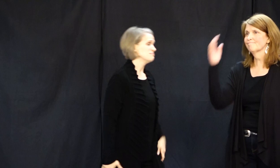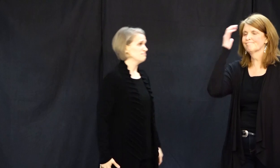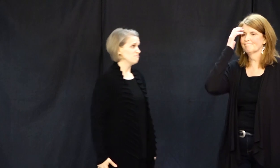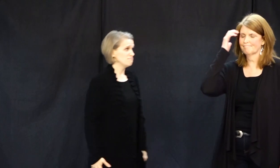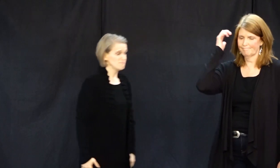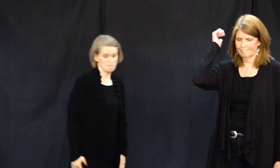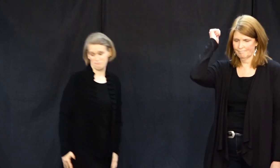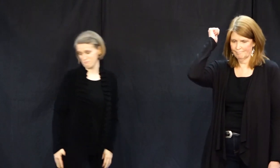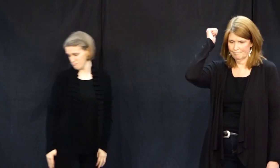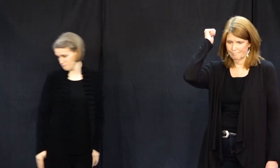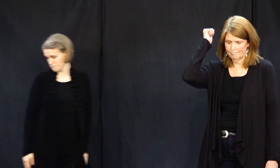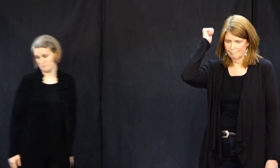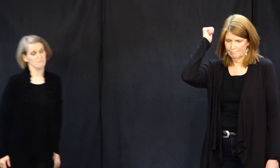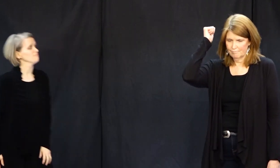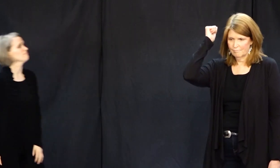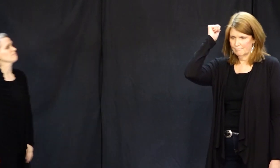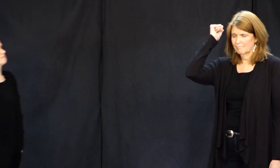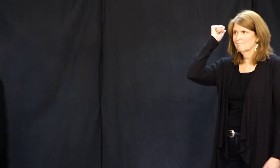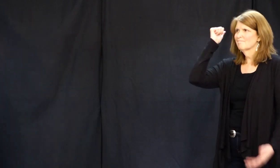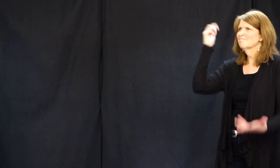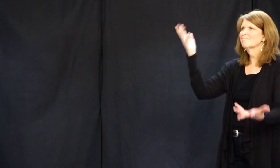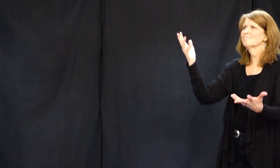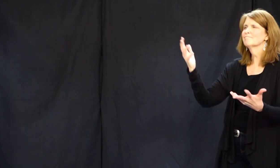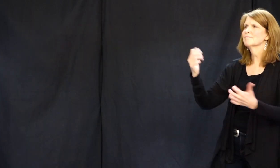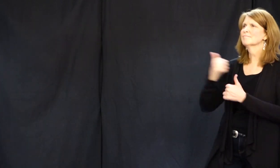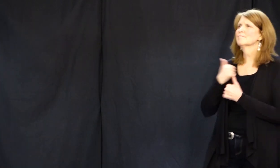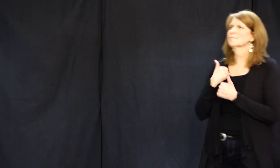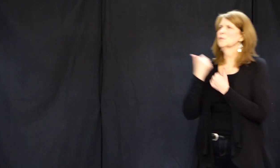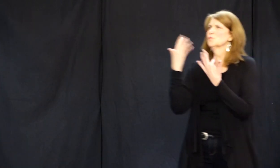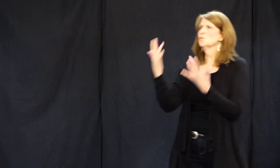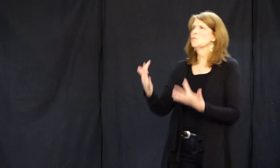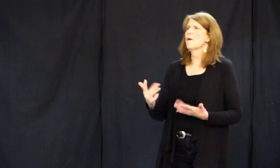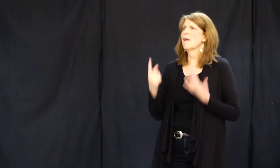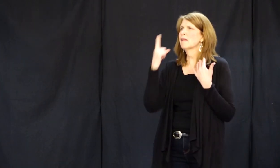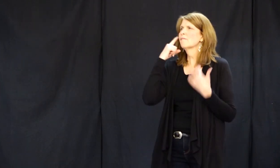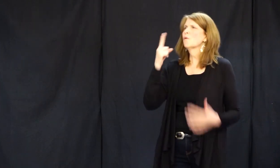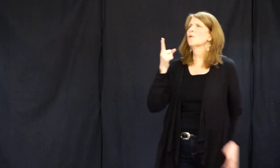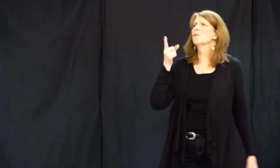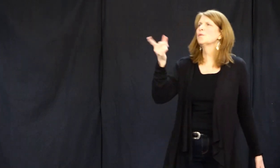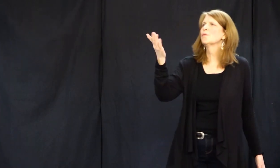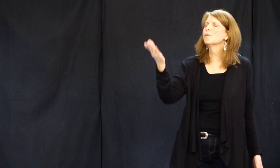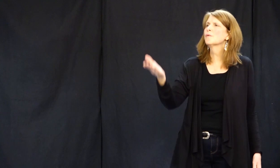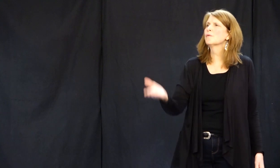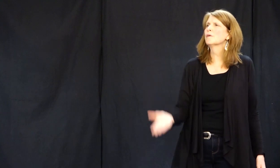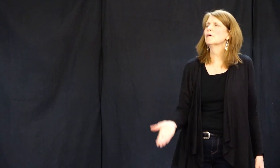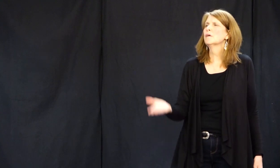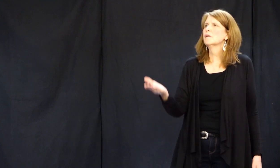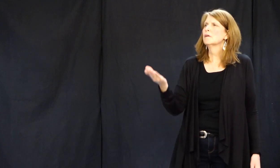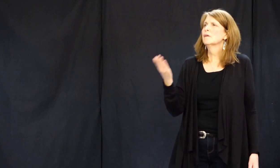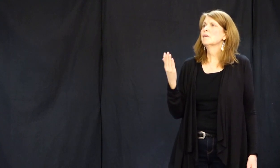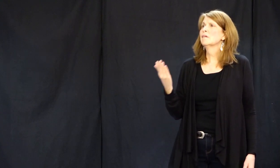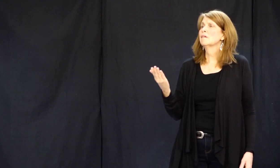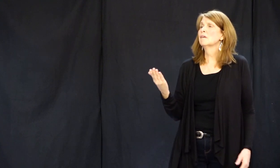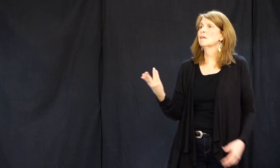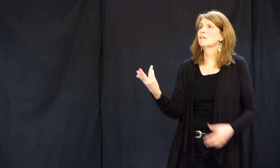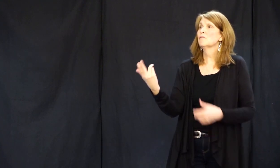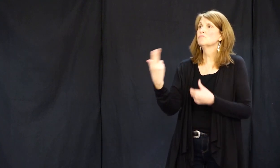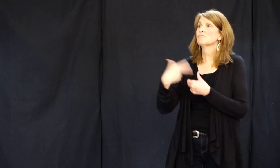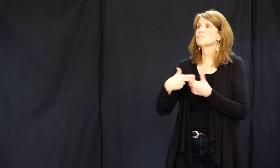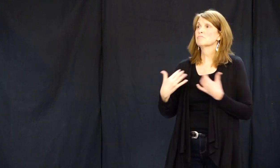Hamilton, troops are waiting in the field for you. If you join us right now, together